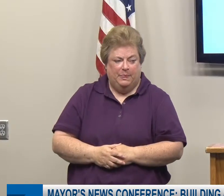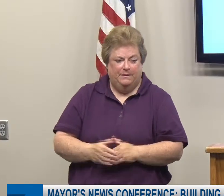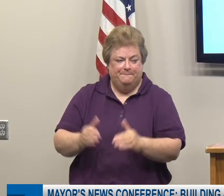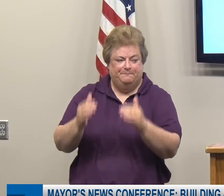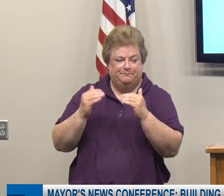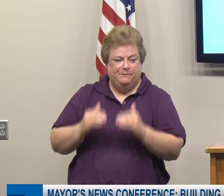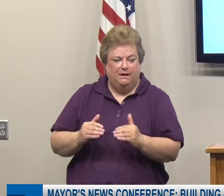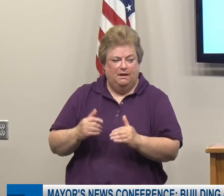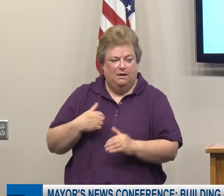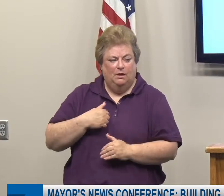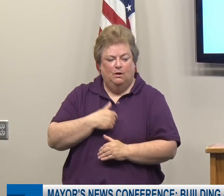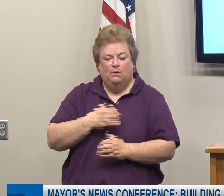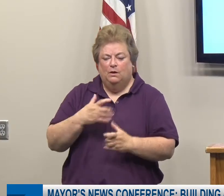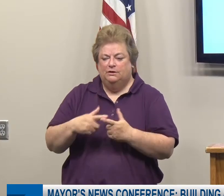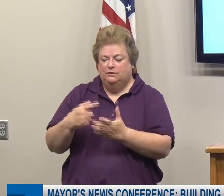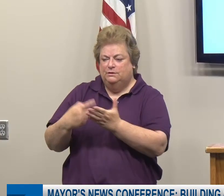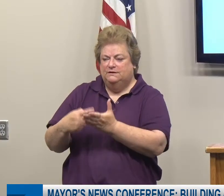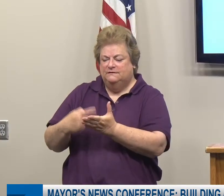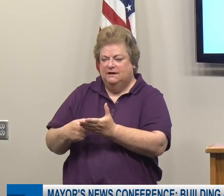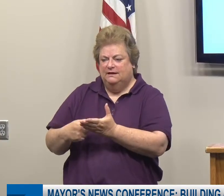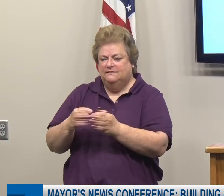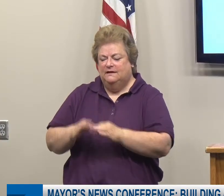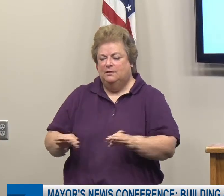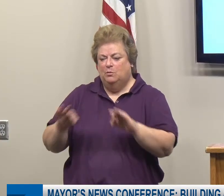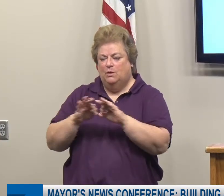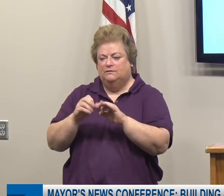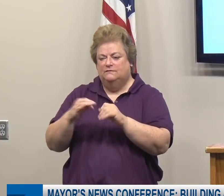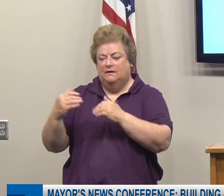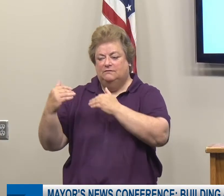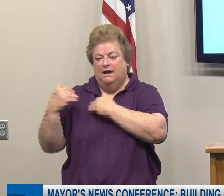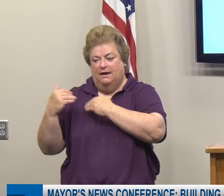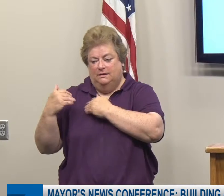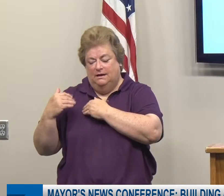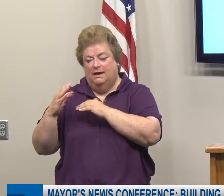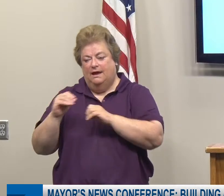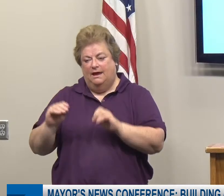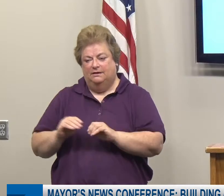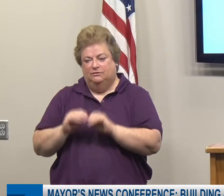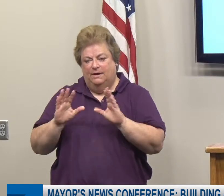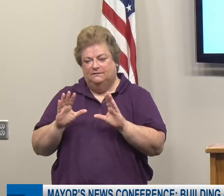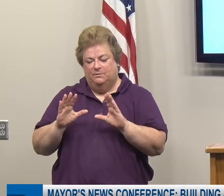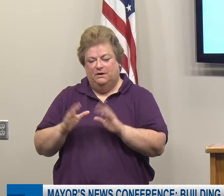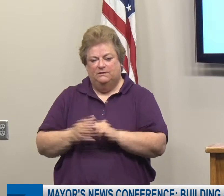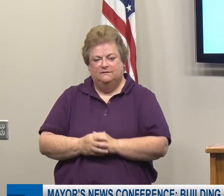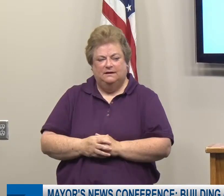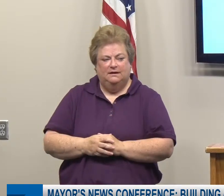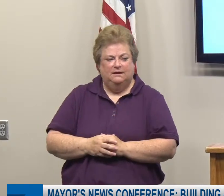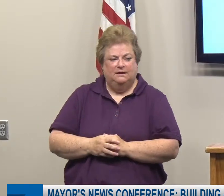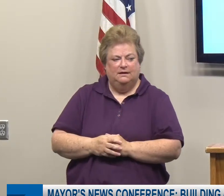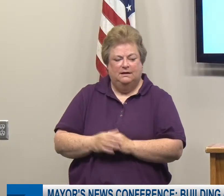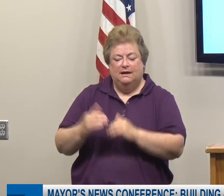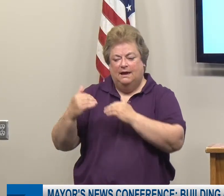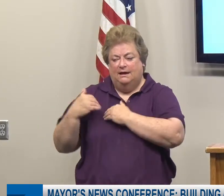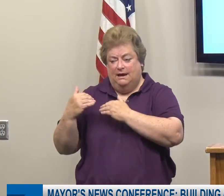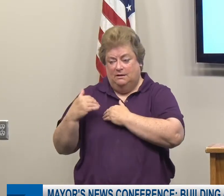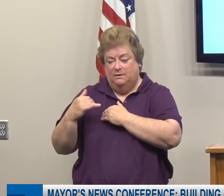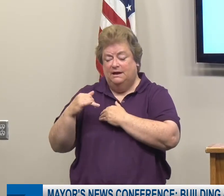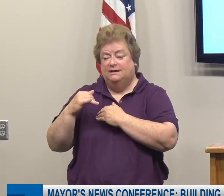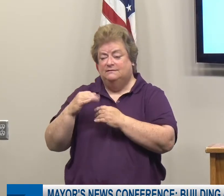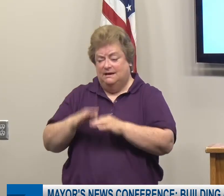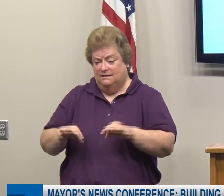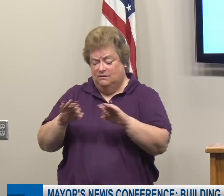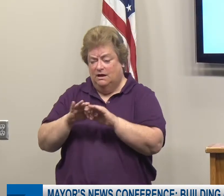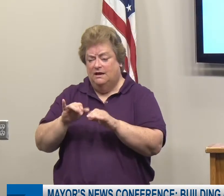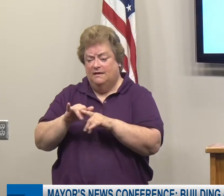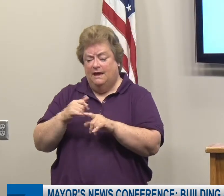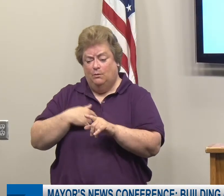Next, we wish to discuss the importance of accountability and transparency. Accountability is essential to ensure that our policies are